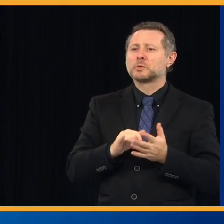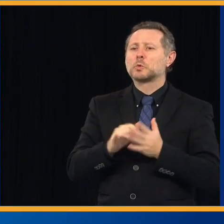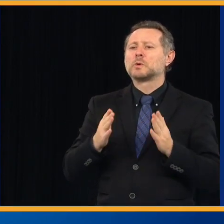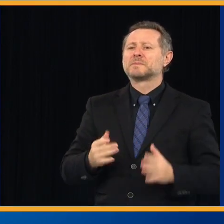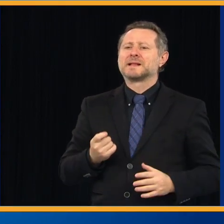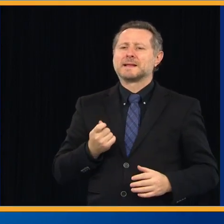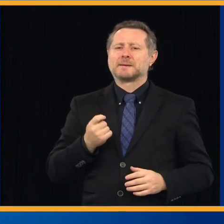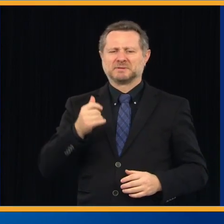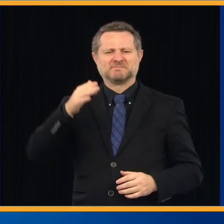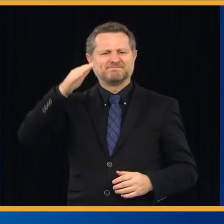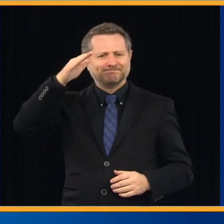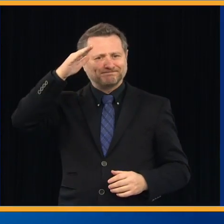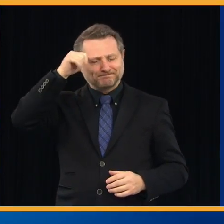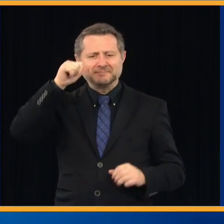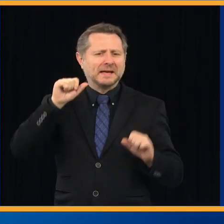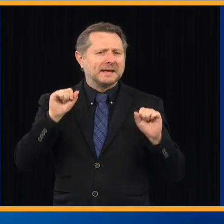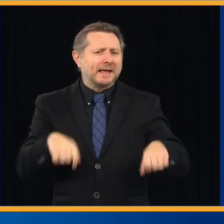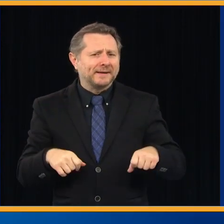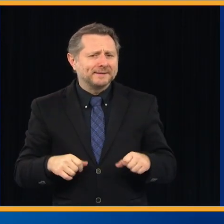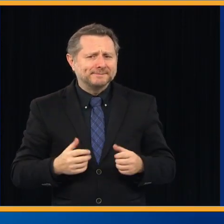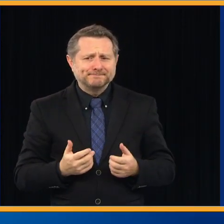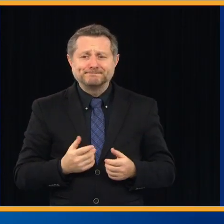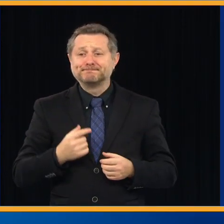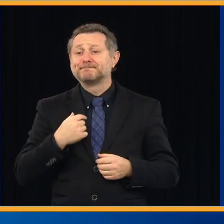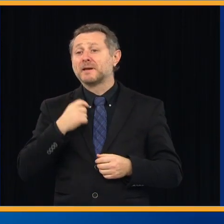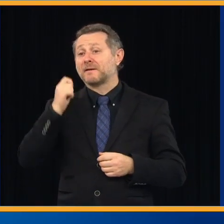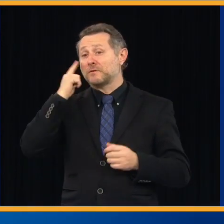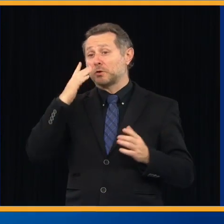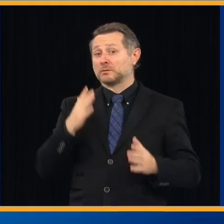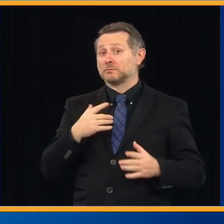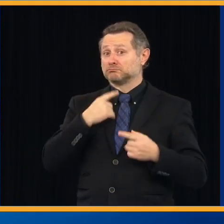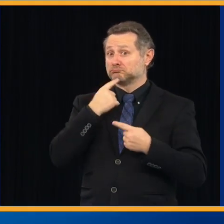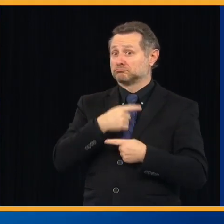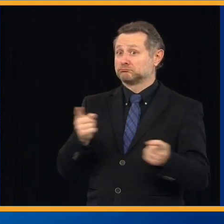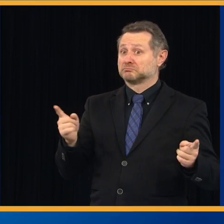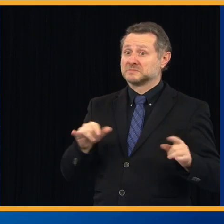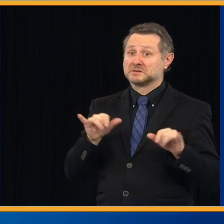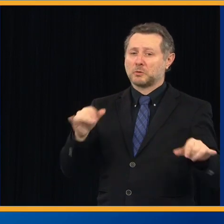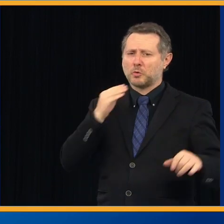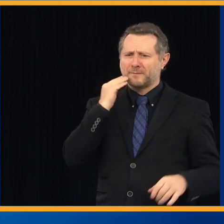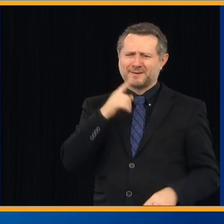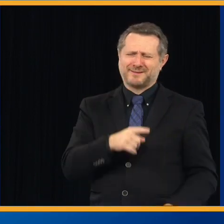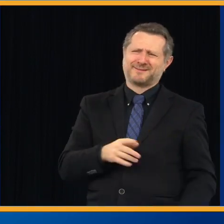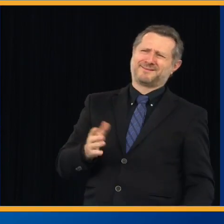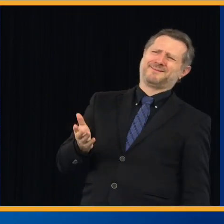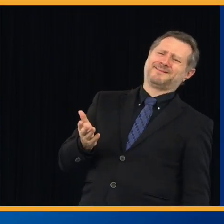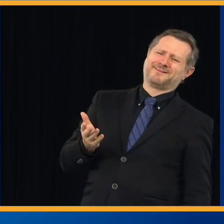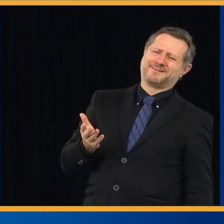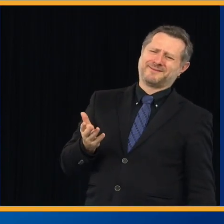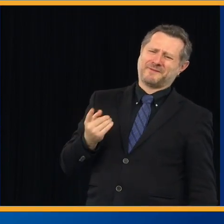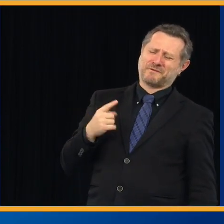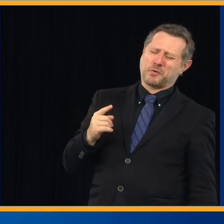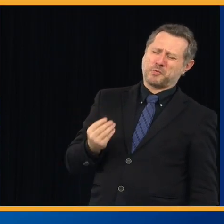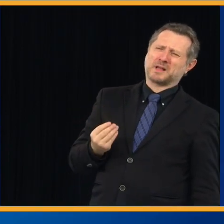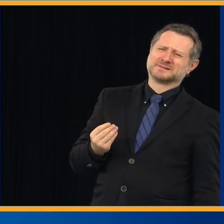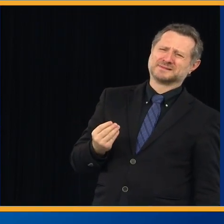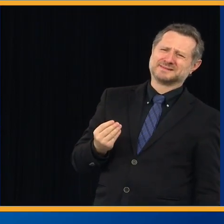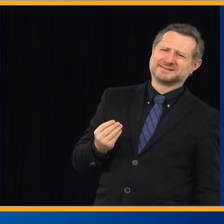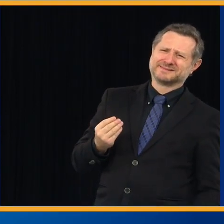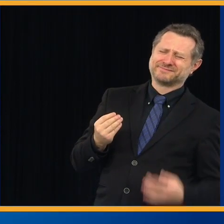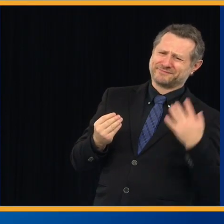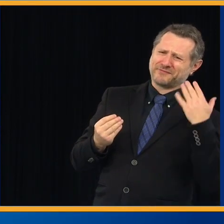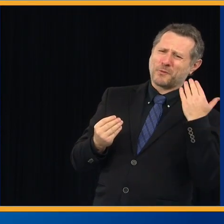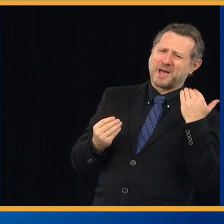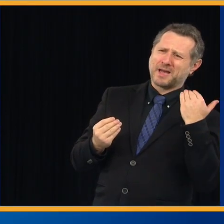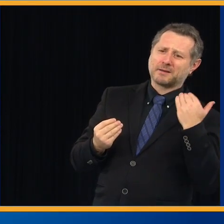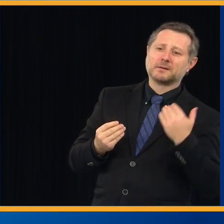bunch. And just because a governor says stay home, they're not going to stay home unless they understand why they need to stay home. So we